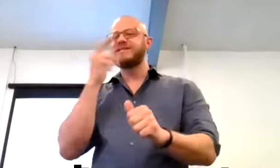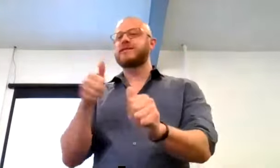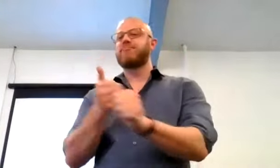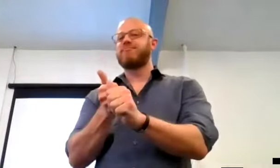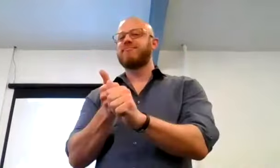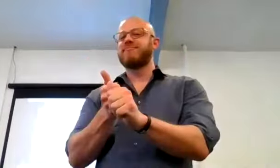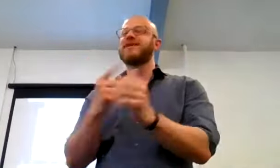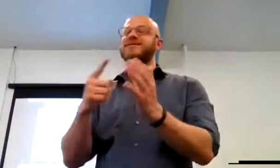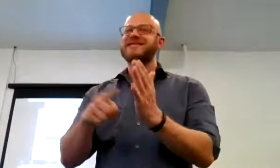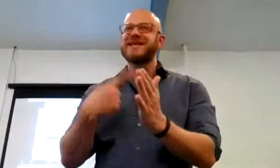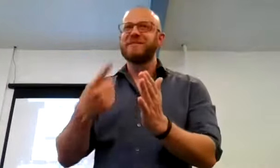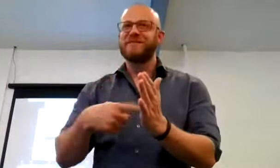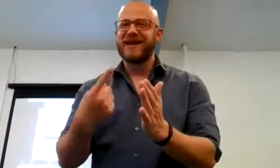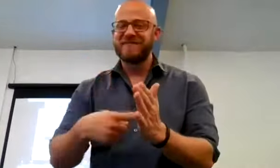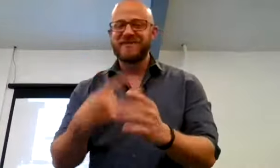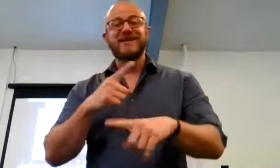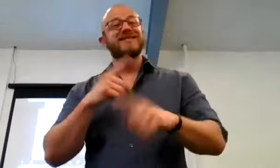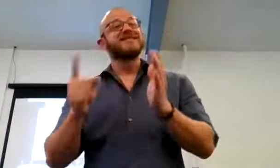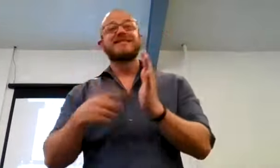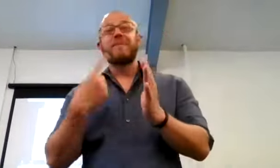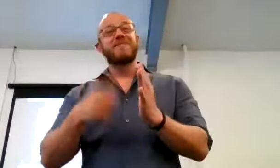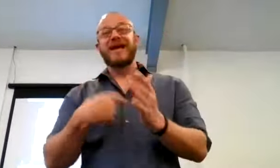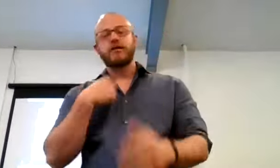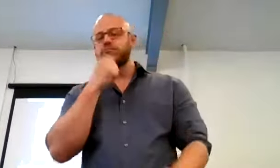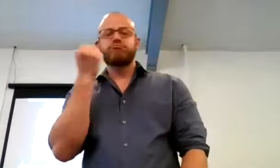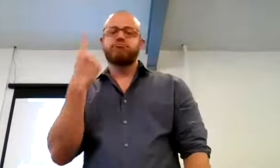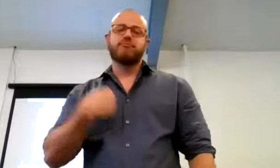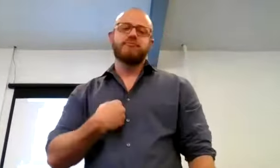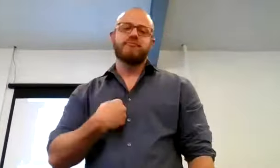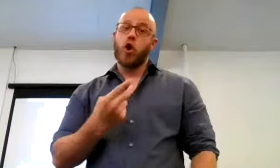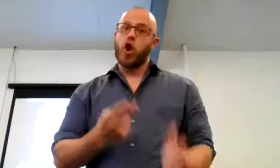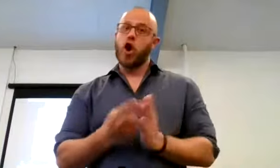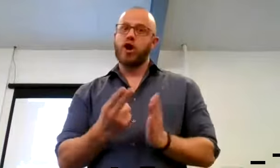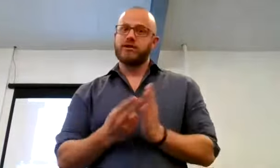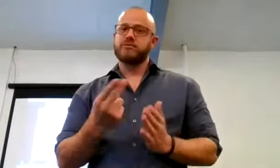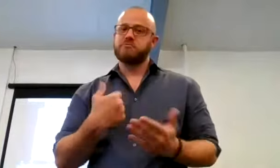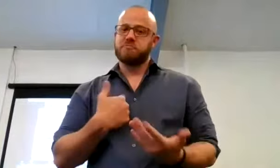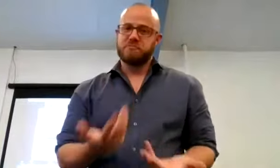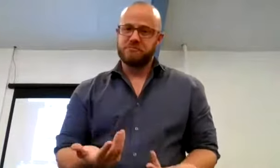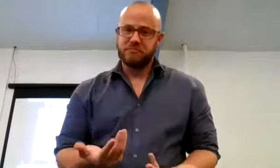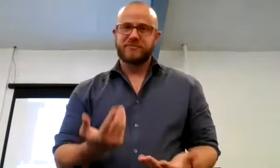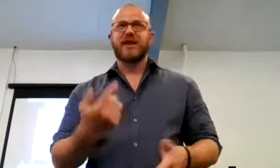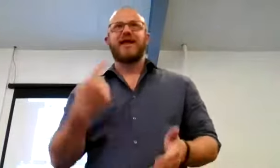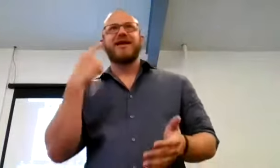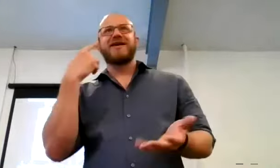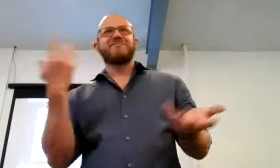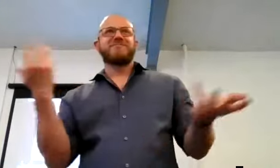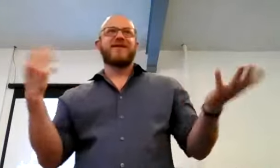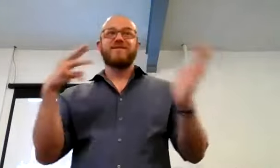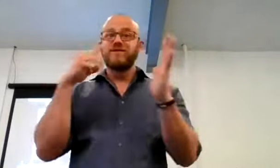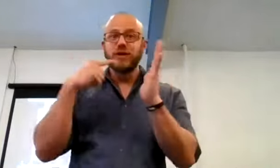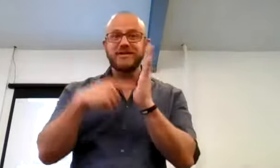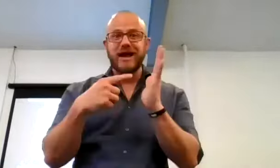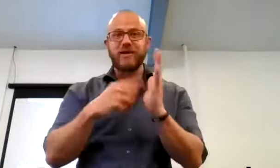Sometimes the signs have reasons behind it and sometimes they don't. So I don't understand it. Honestly, I don't know.